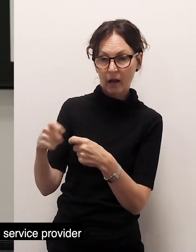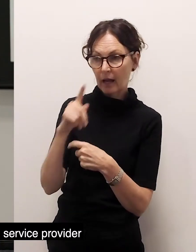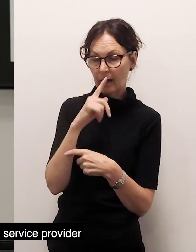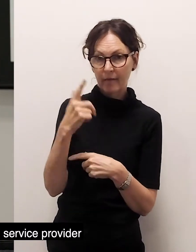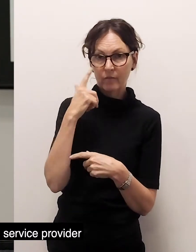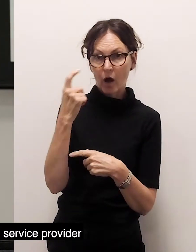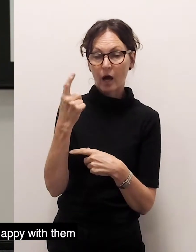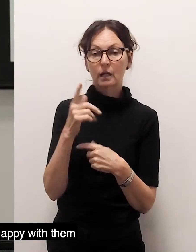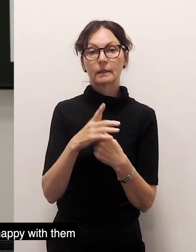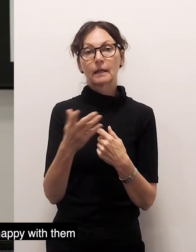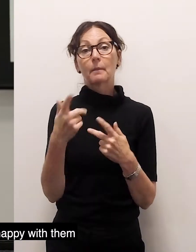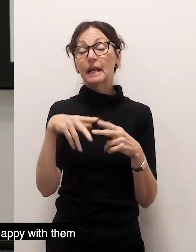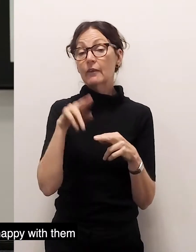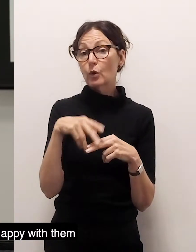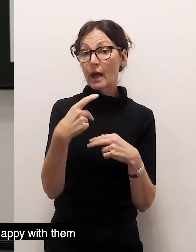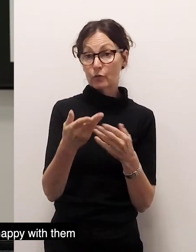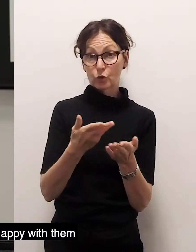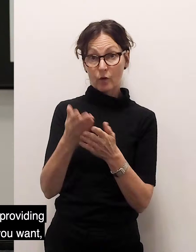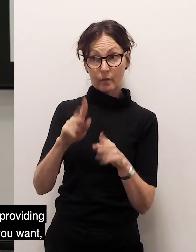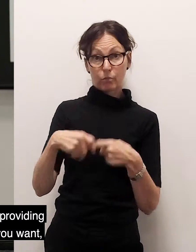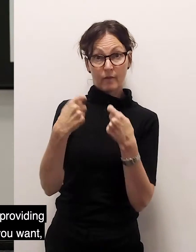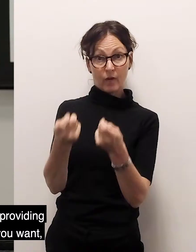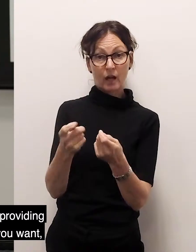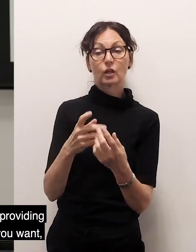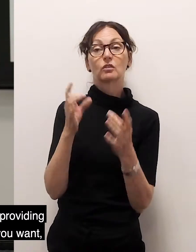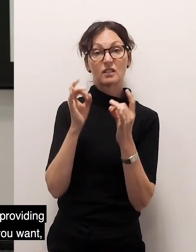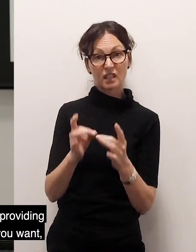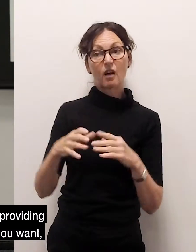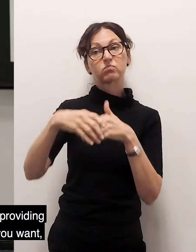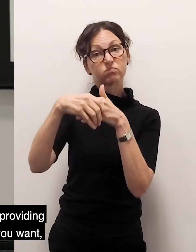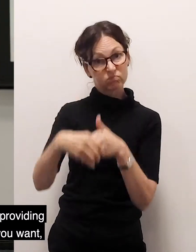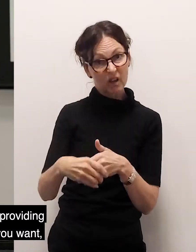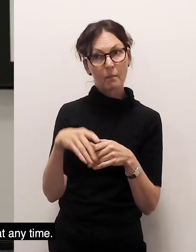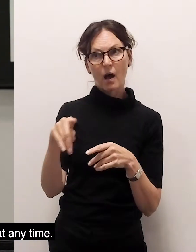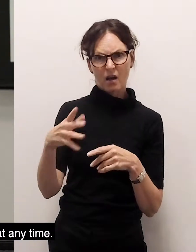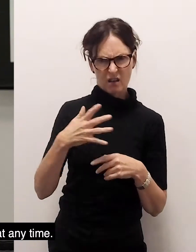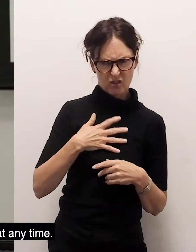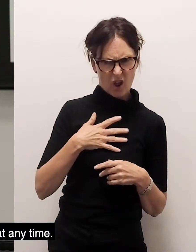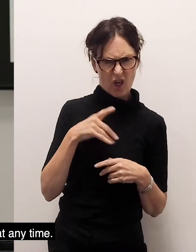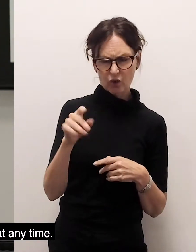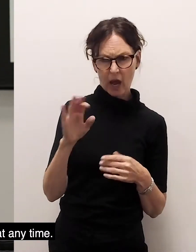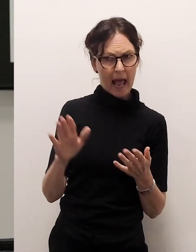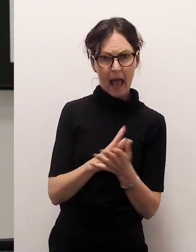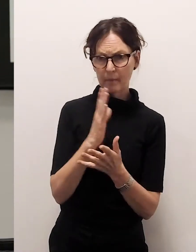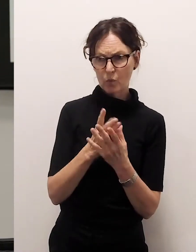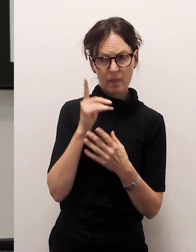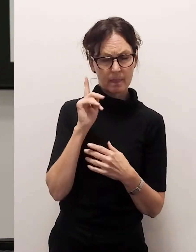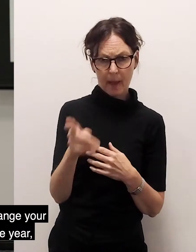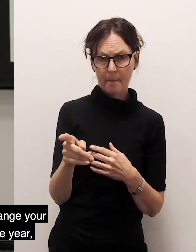one service provider and you're really not happy with them and they're not providing you with what you want, you can change at any